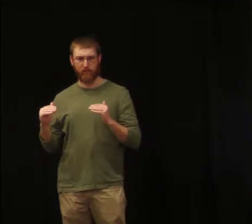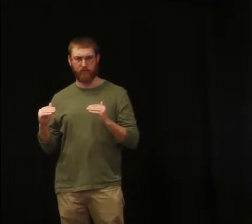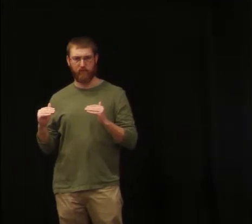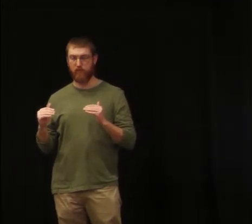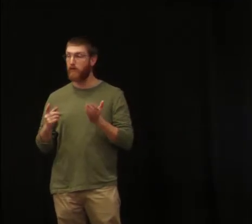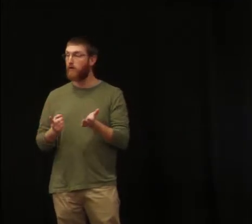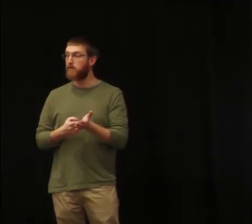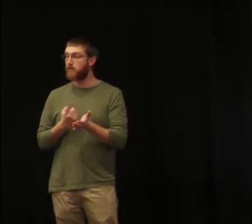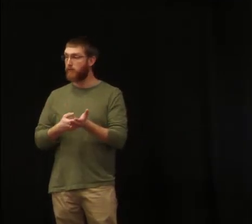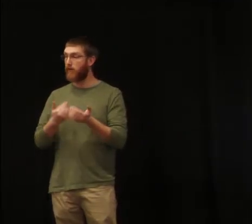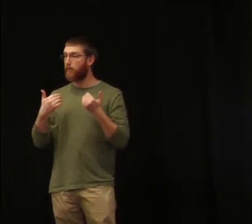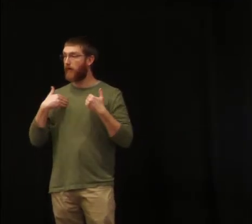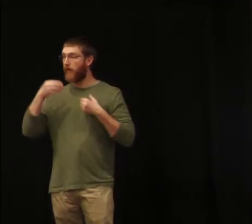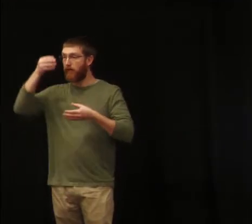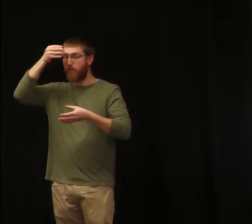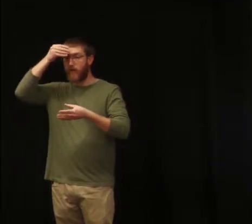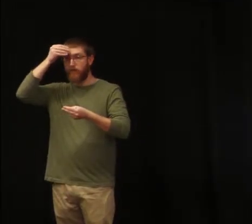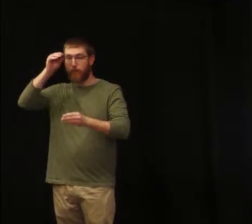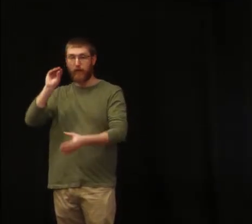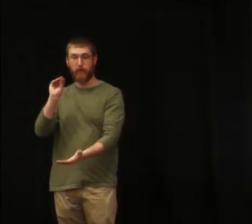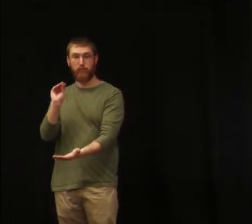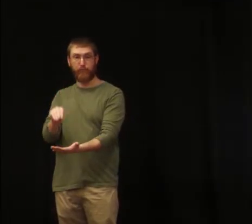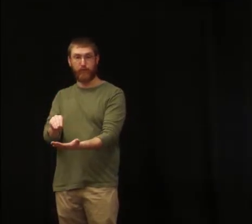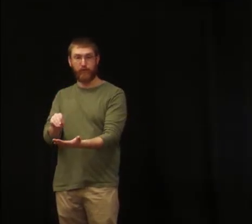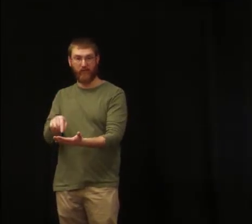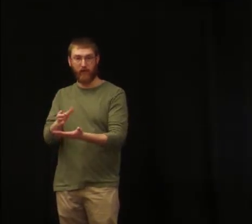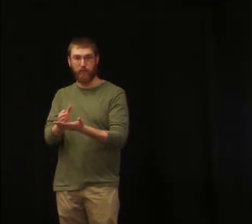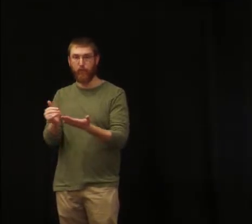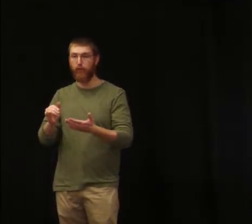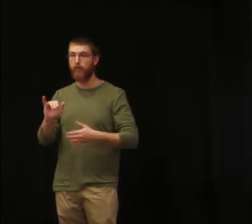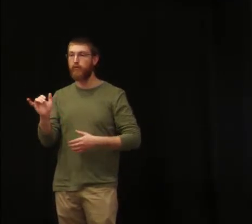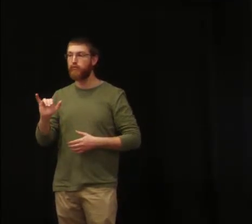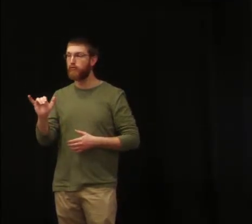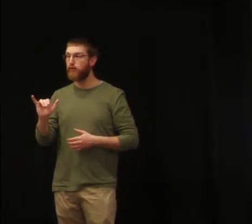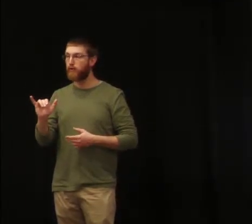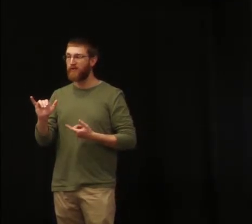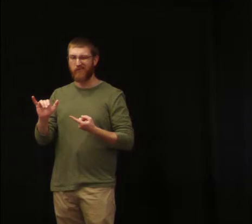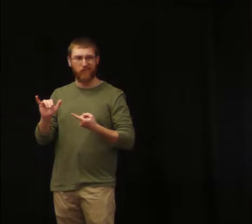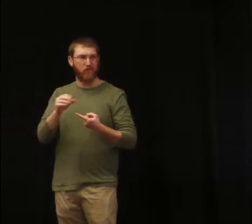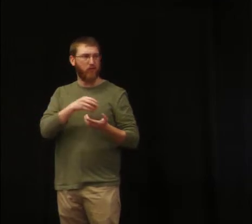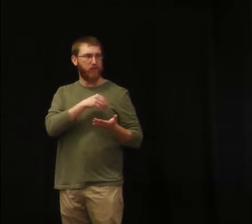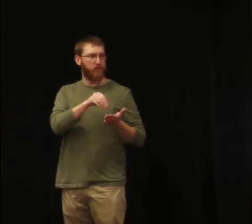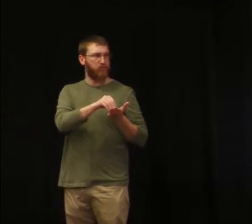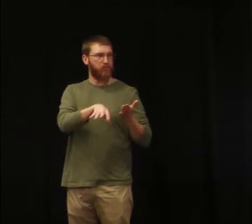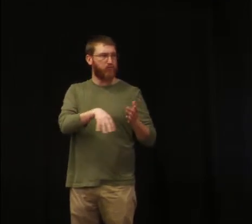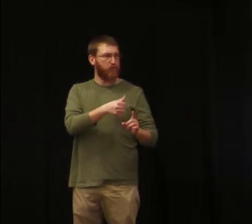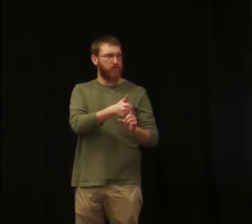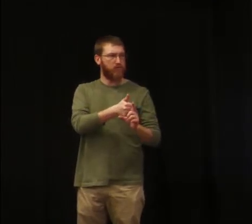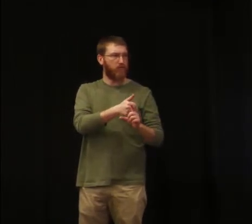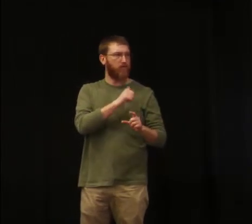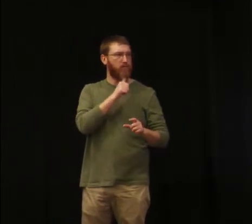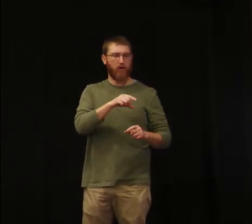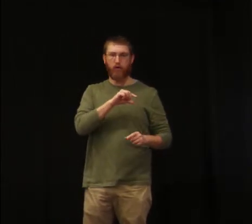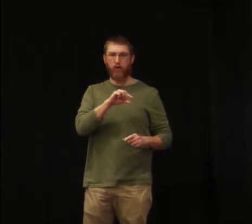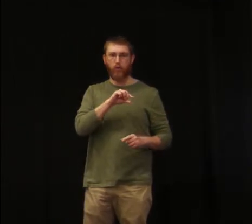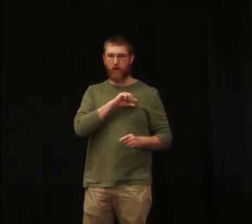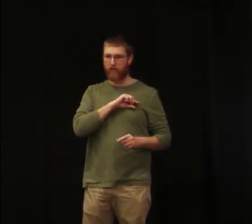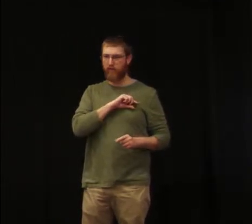Sometimes we have information that can go into that section, but the student doesn't qualify under a